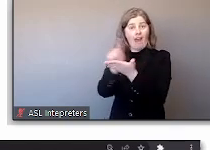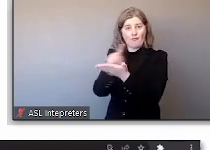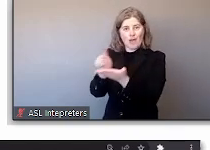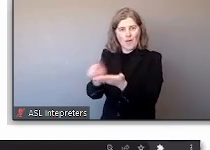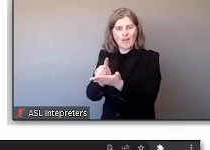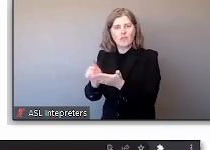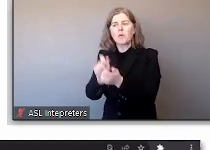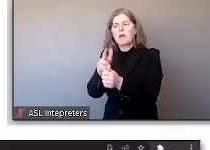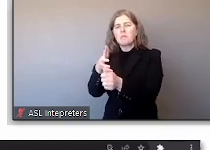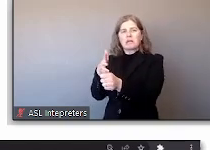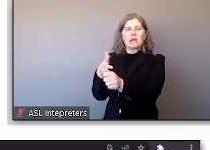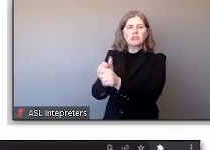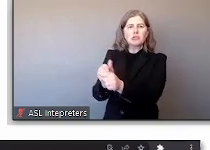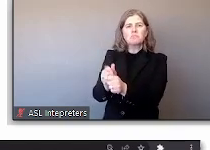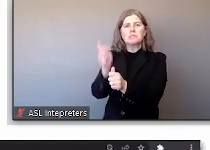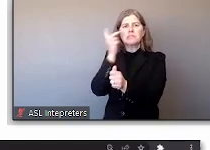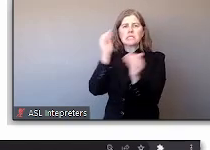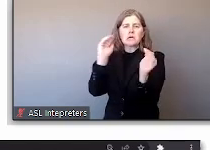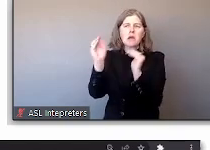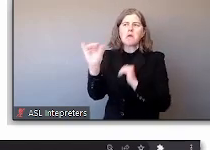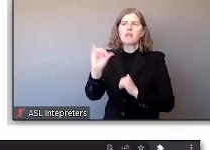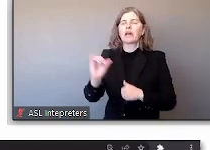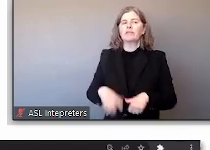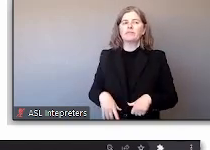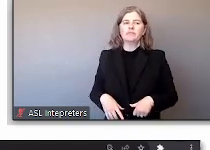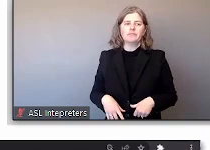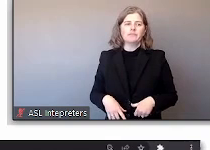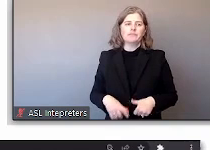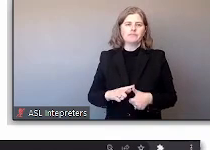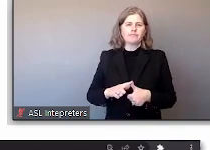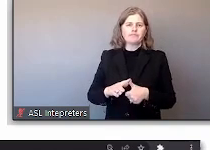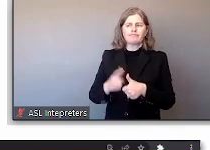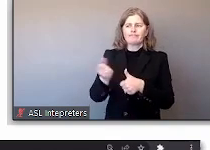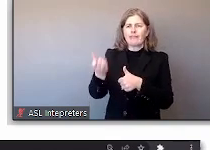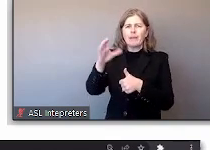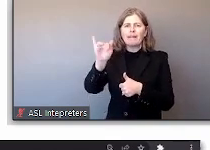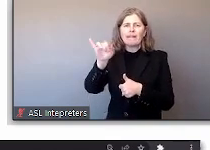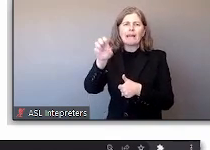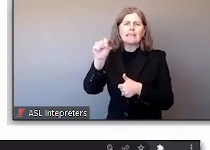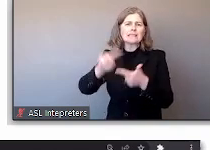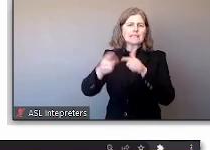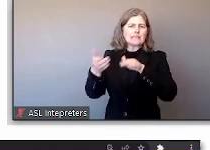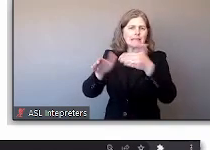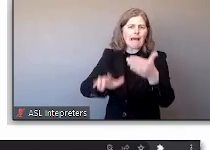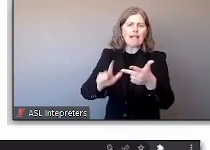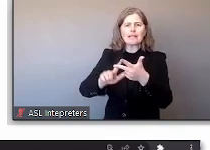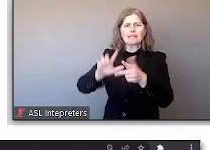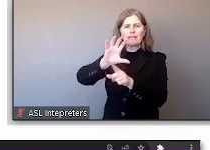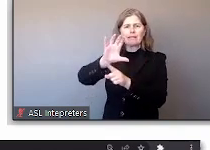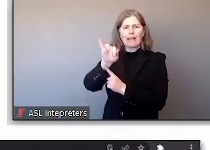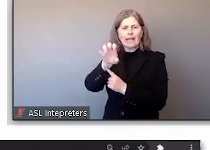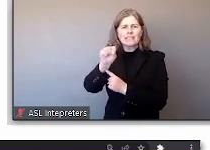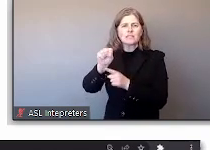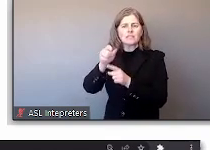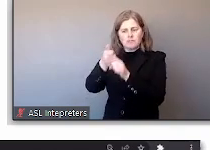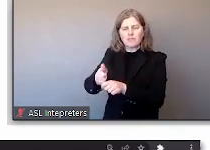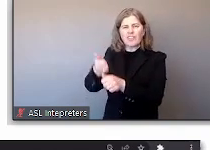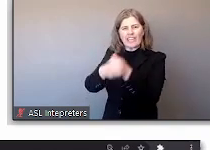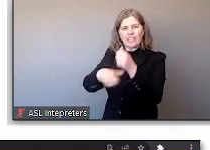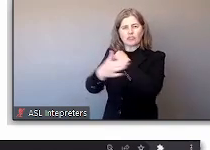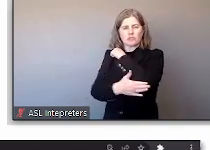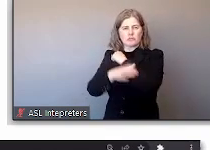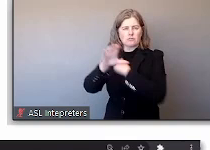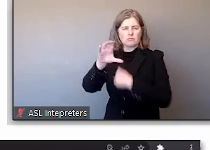can catch up on things like deaths and cases and tests on a county level, I